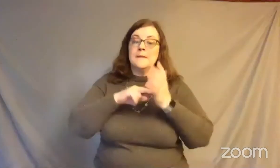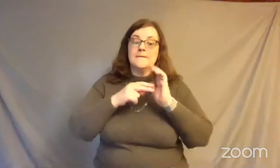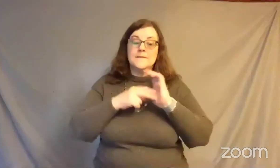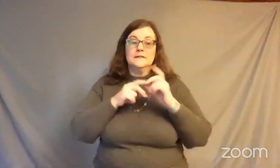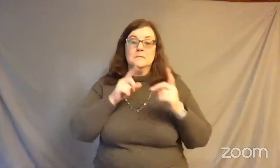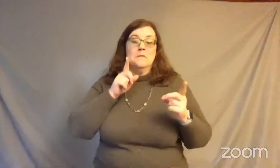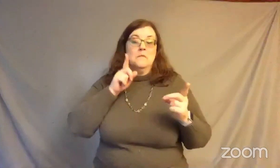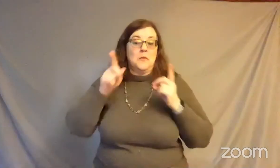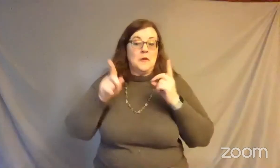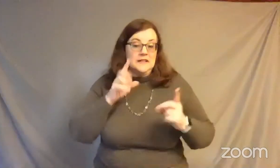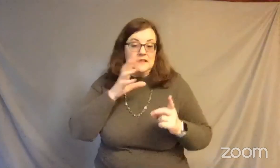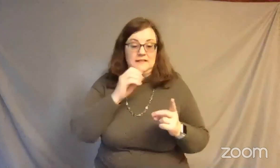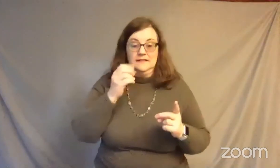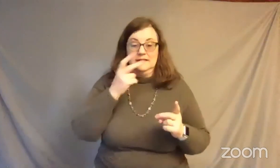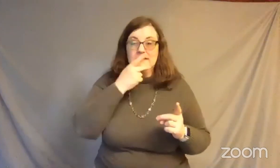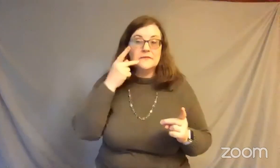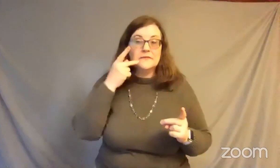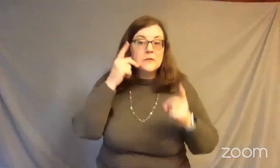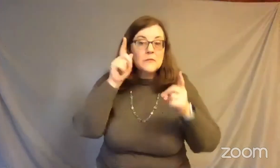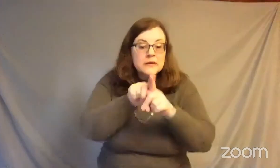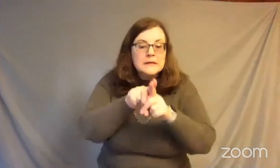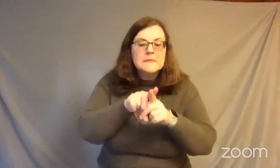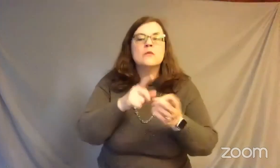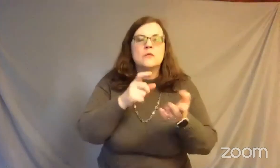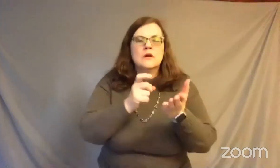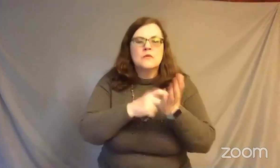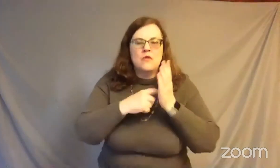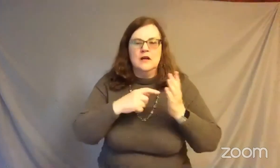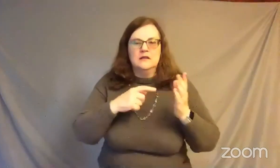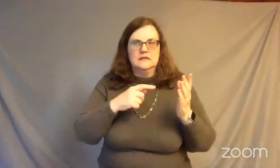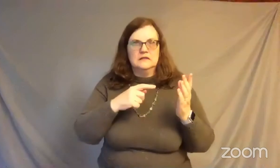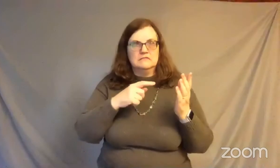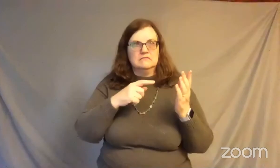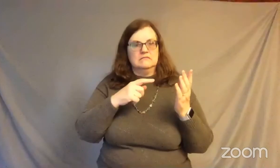And I think we can use the mechanisms that we already have in some ways.